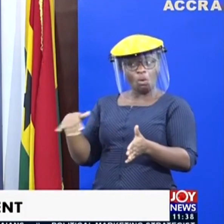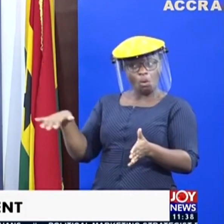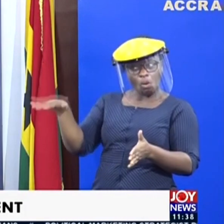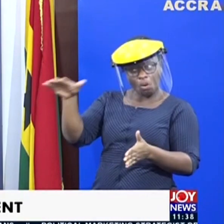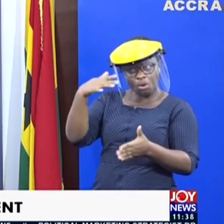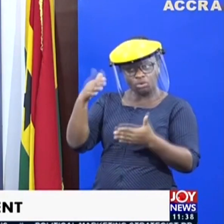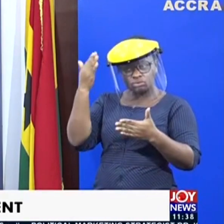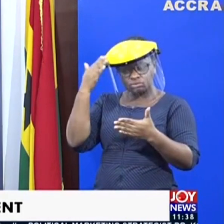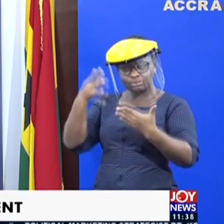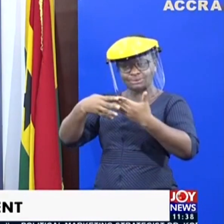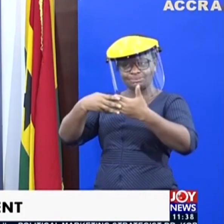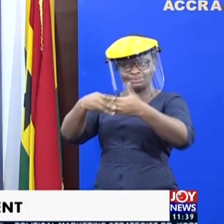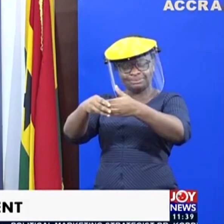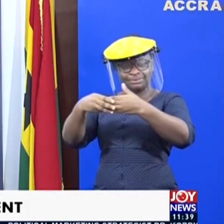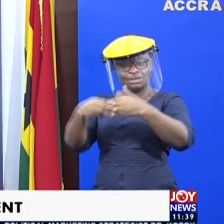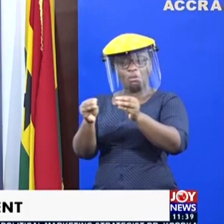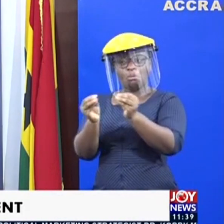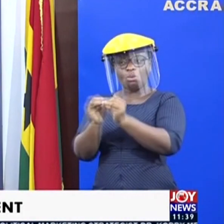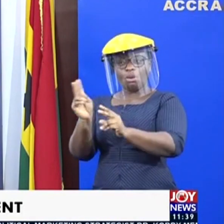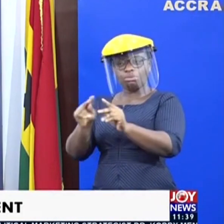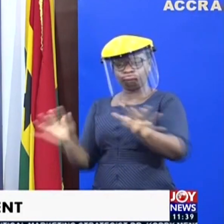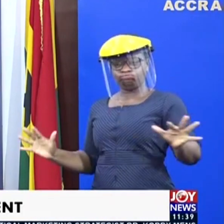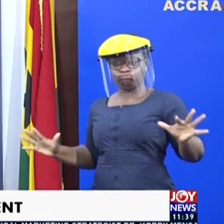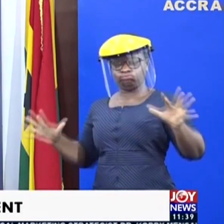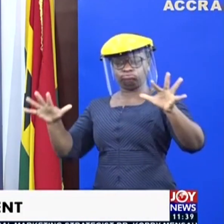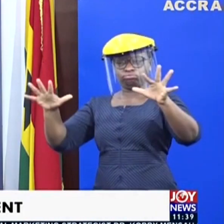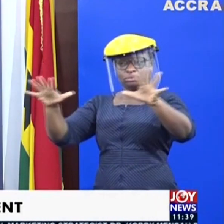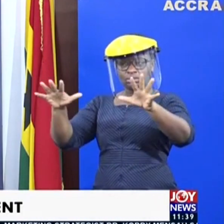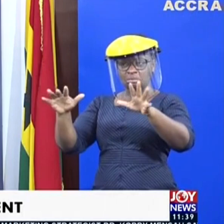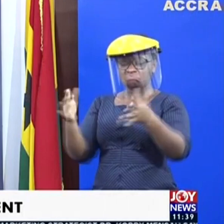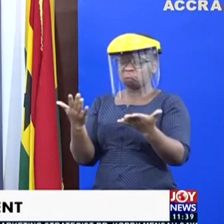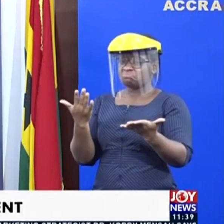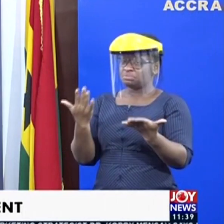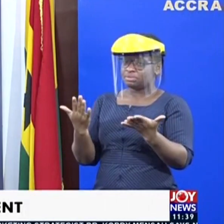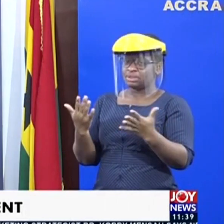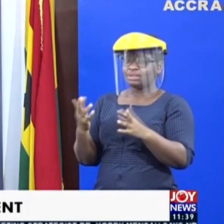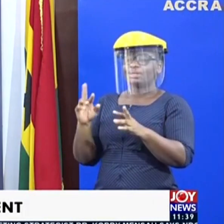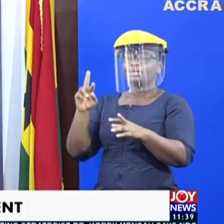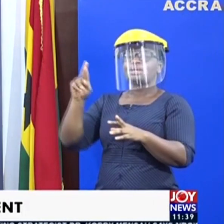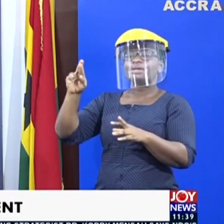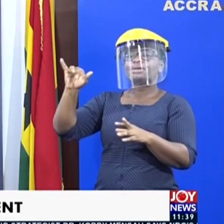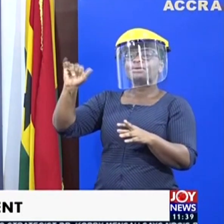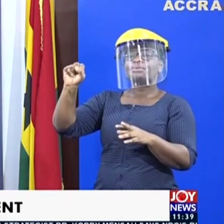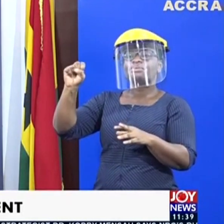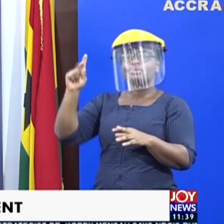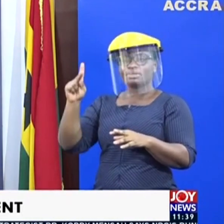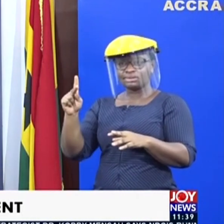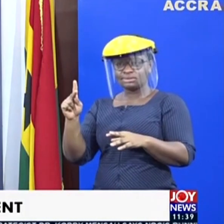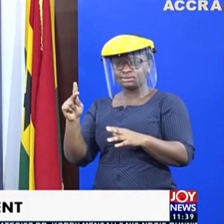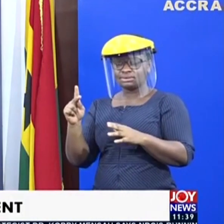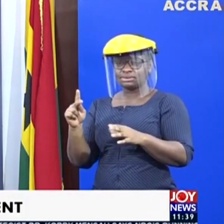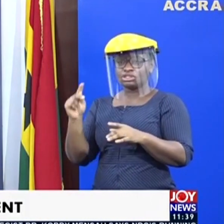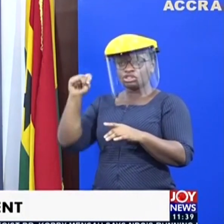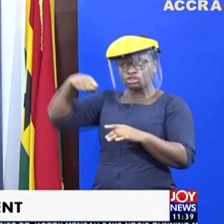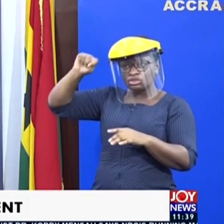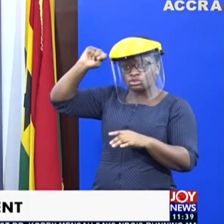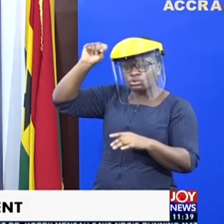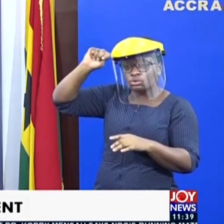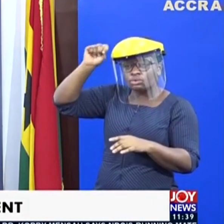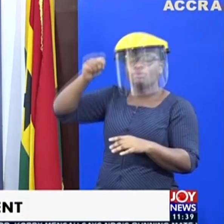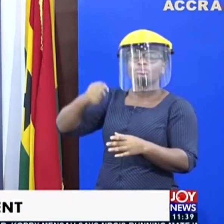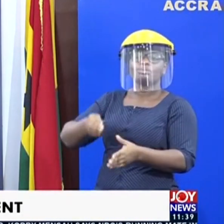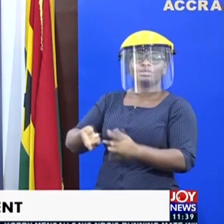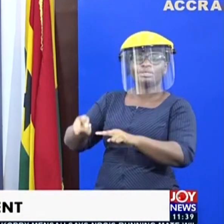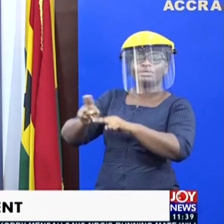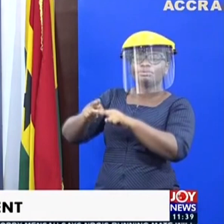easing, as more people are going out, obviously the risk will, in theory, increase. But what we have